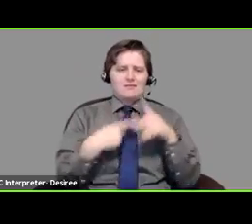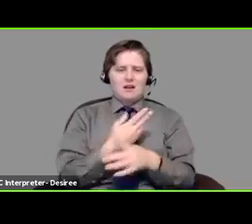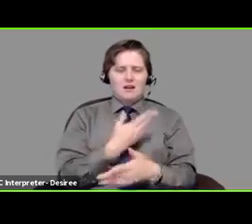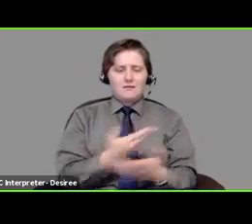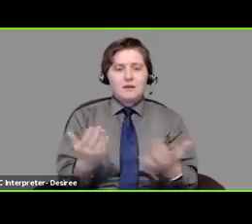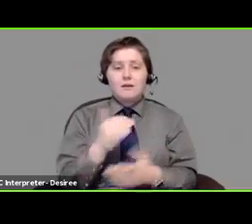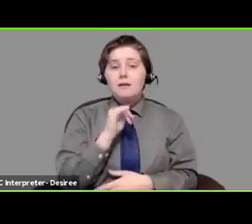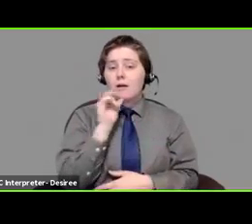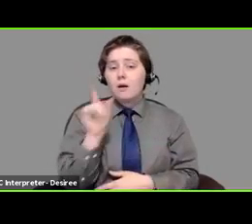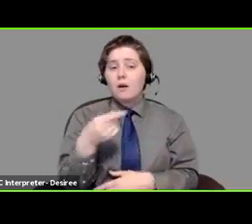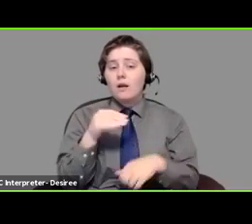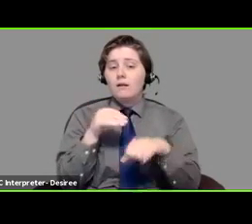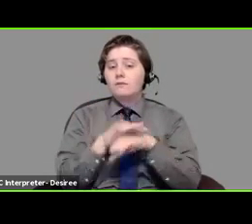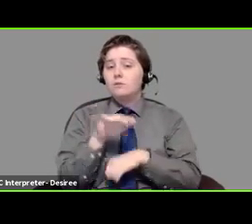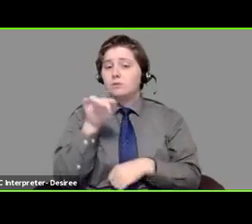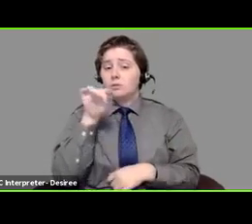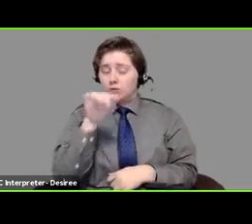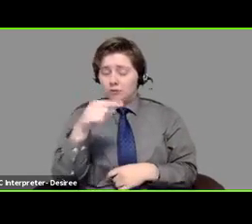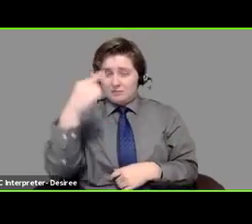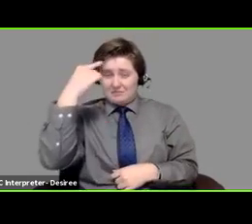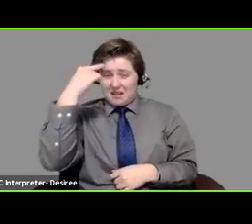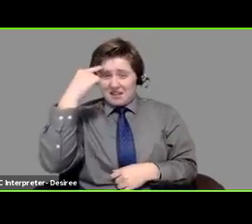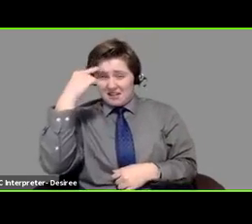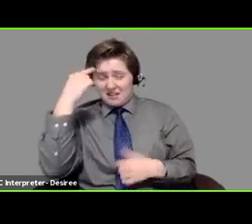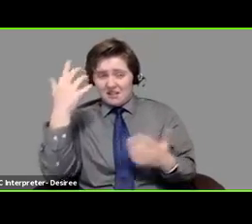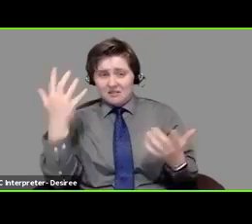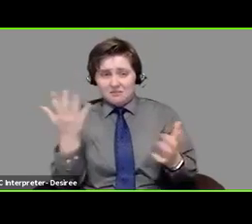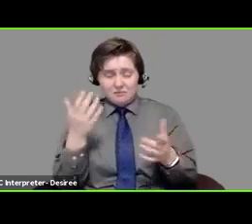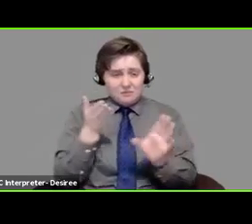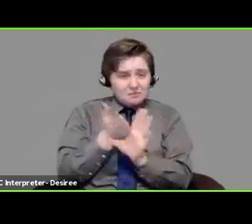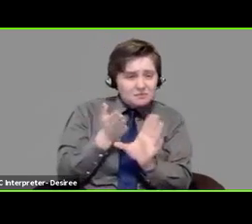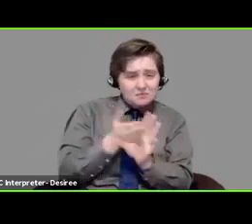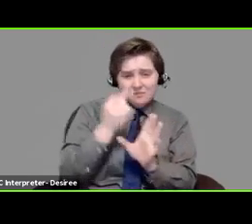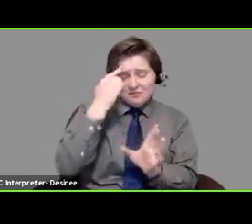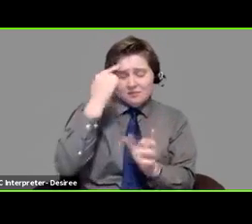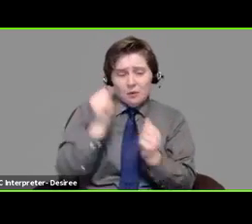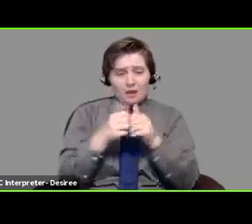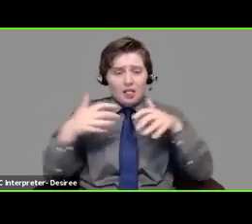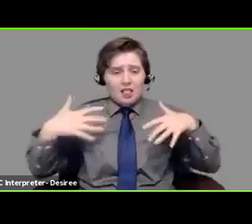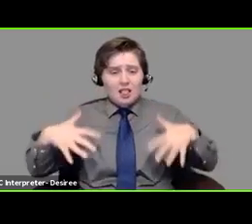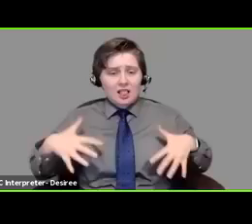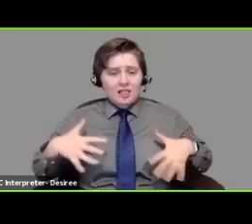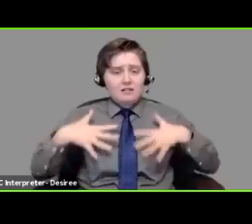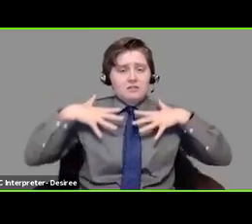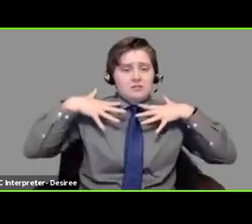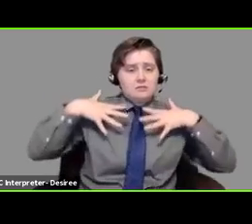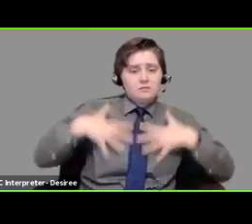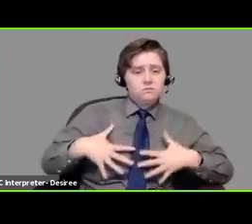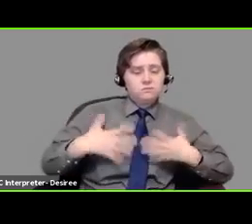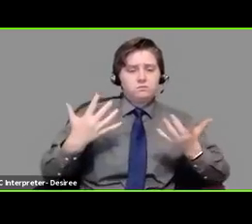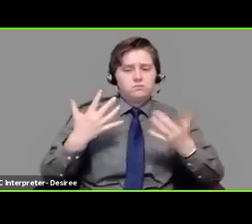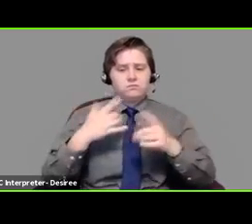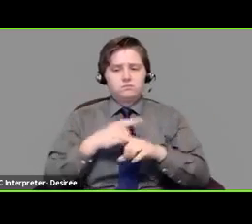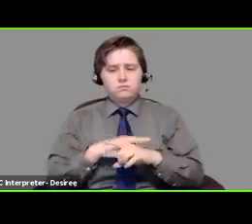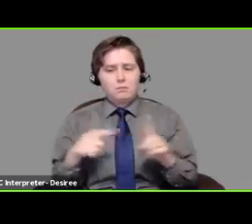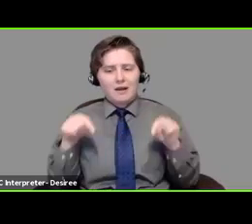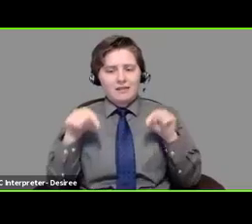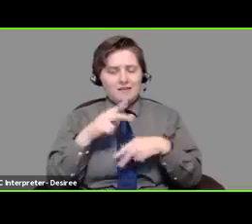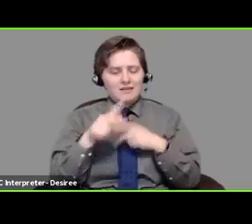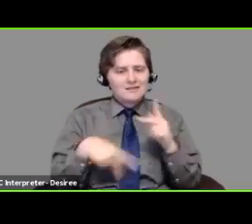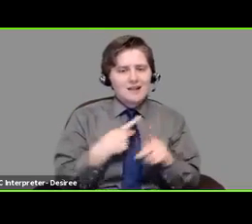not only affect you psychologically with anxiety and depression, but these kinds of